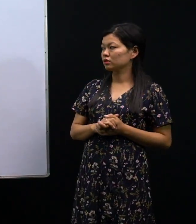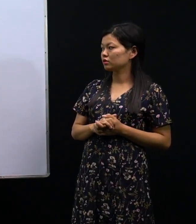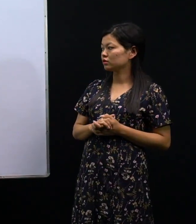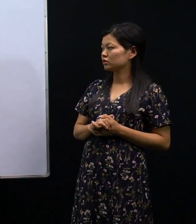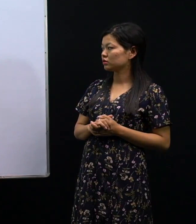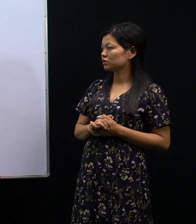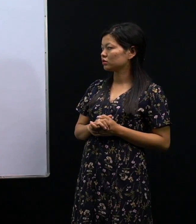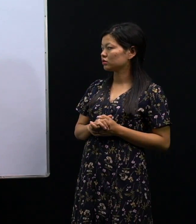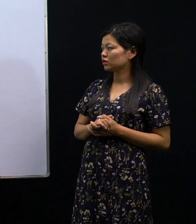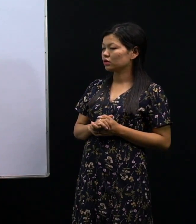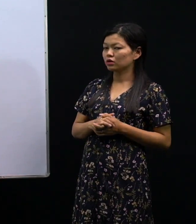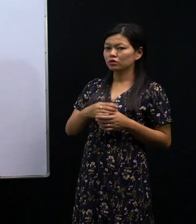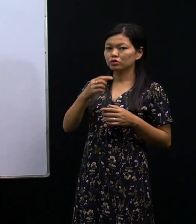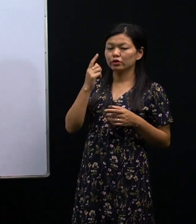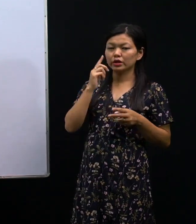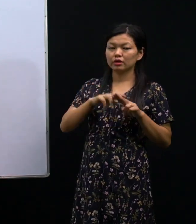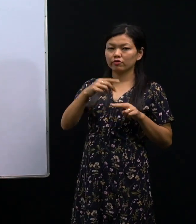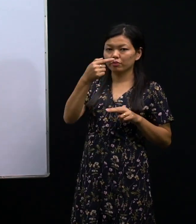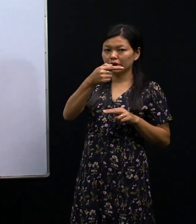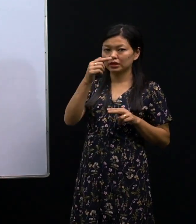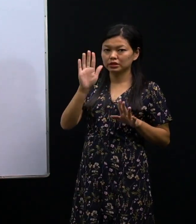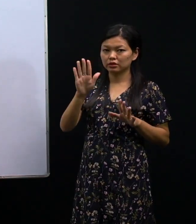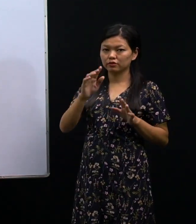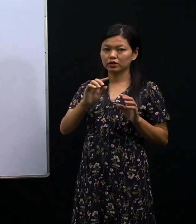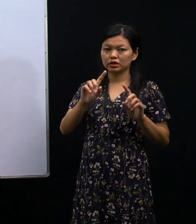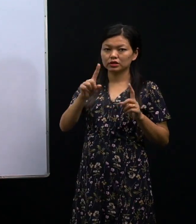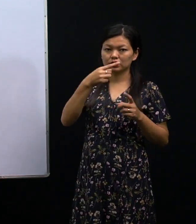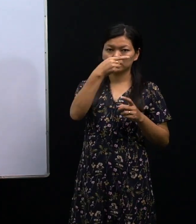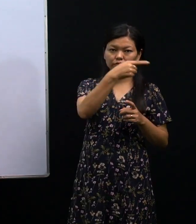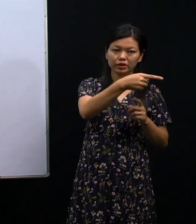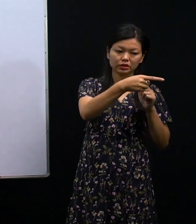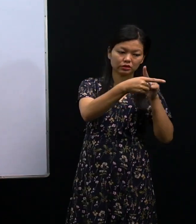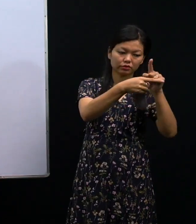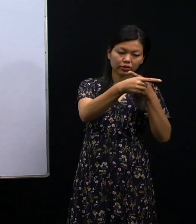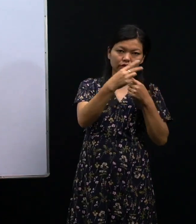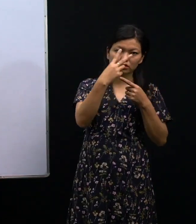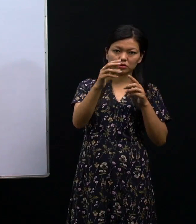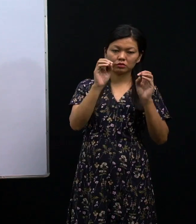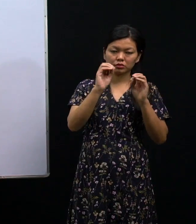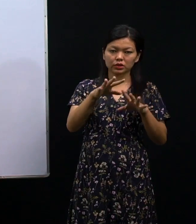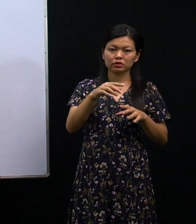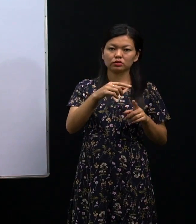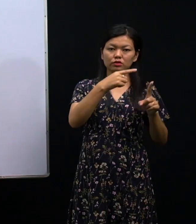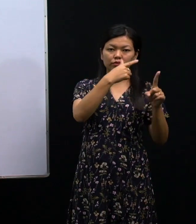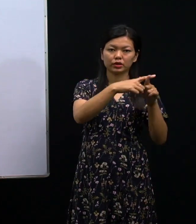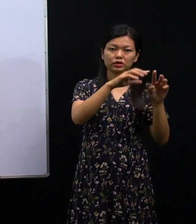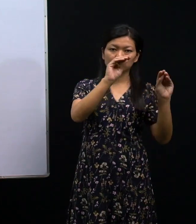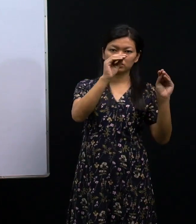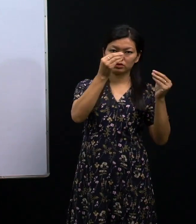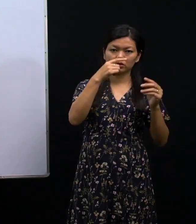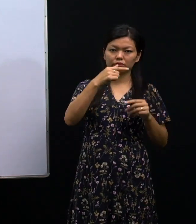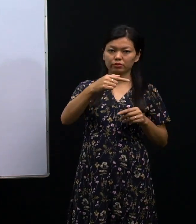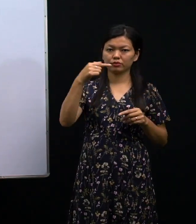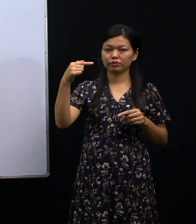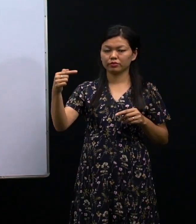minus, always make it in the middle instead of in the beginning. It looks very good. Answer also best look, what do you call, handsome